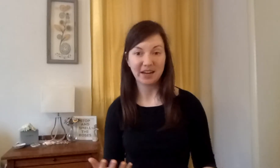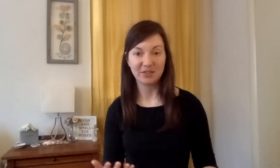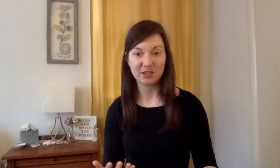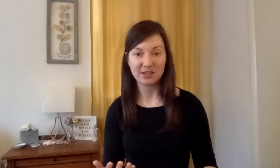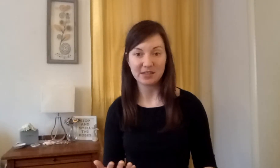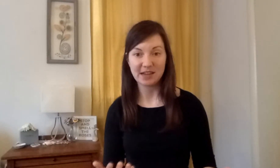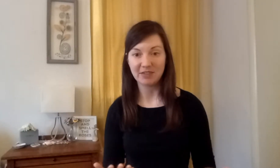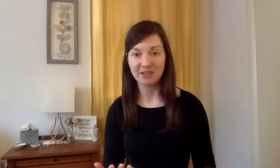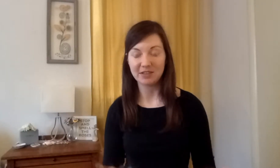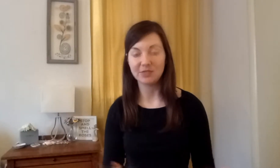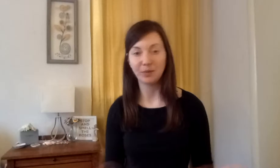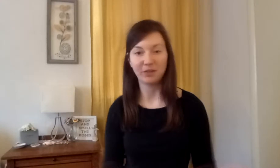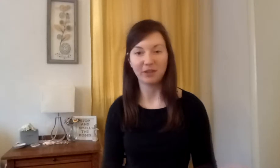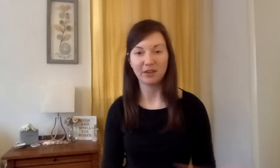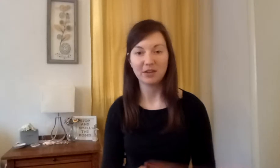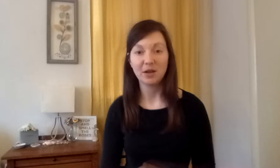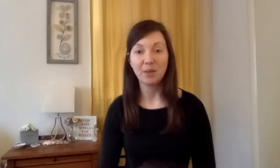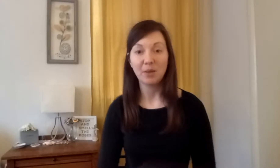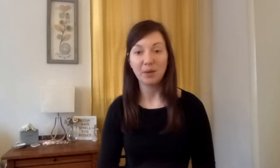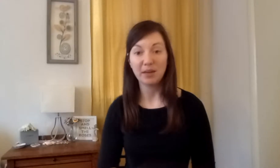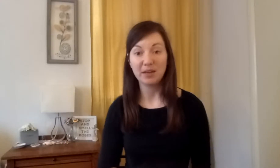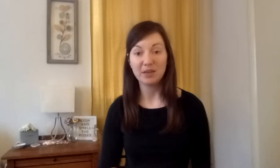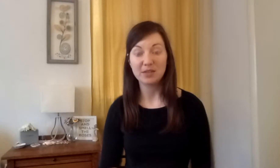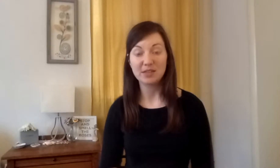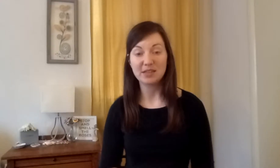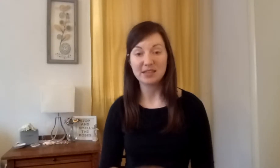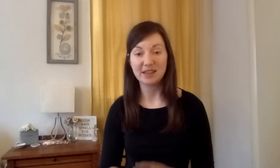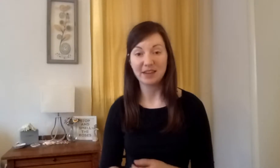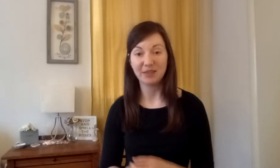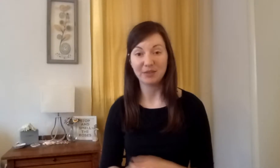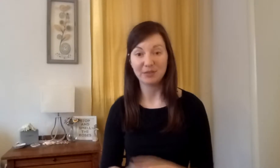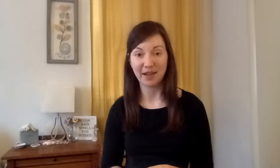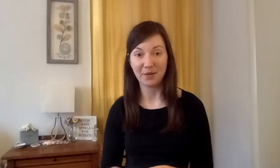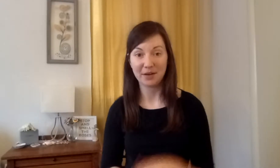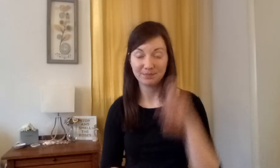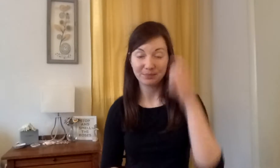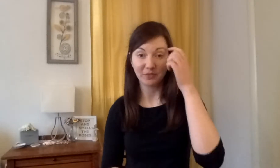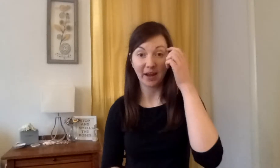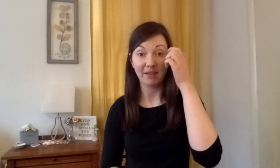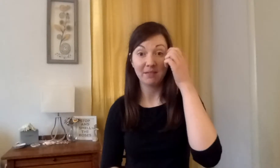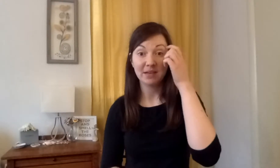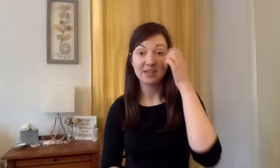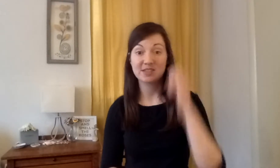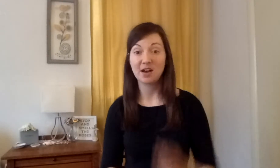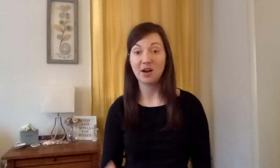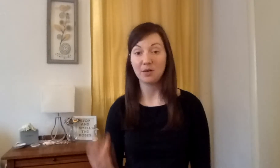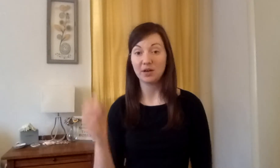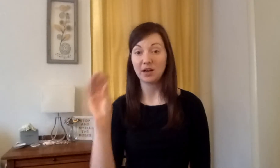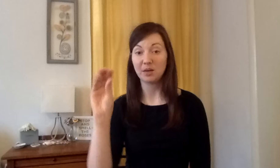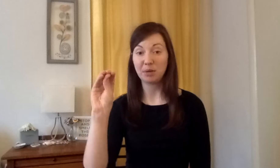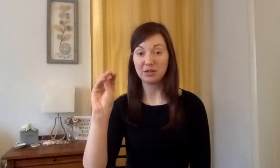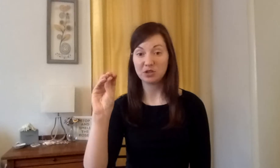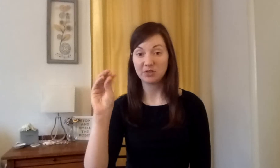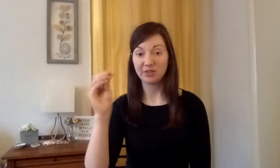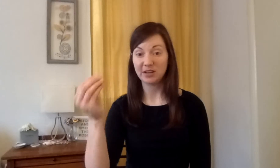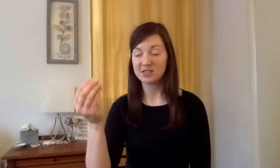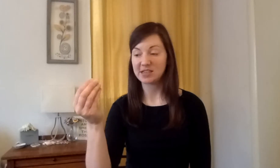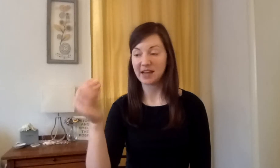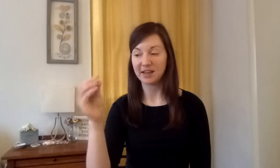for daffodils from what I found, but we're going to use the sign for flower. Okay, so you're going to pinch your fingers together like